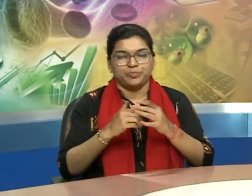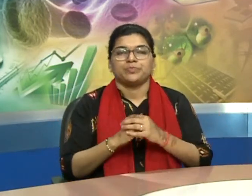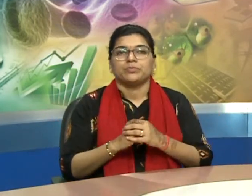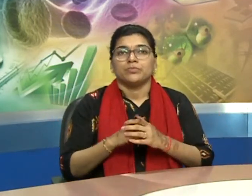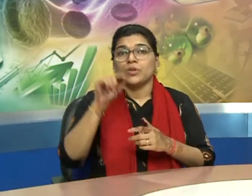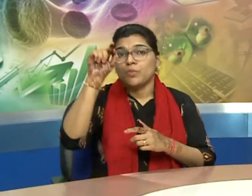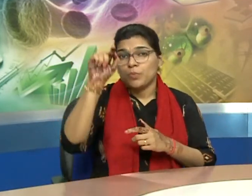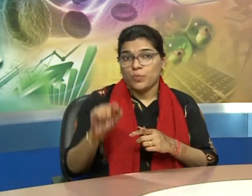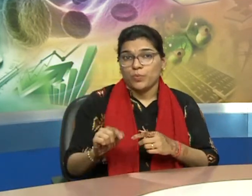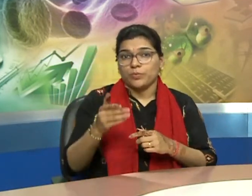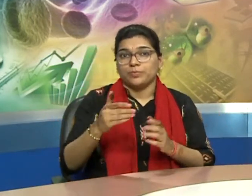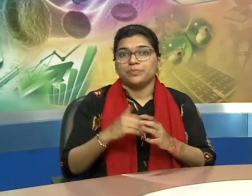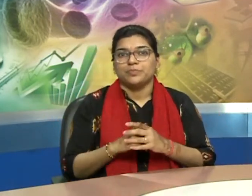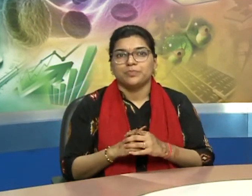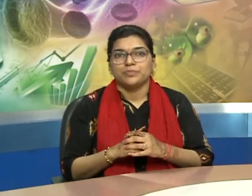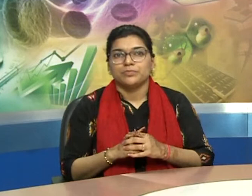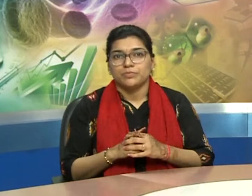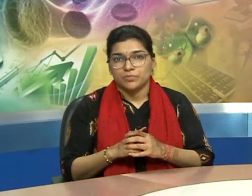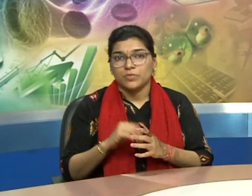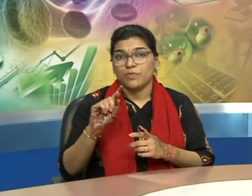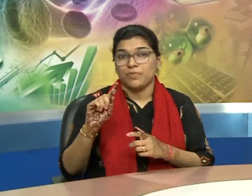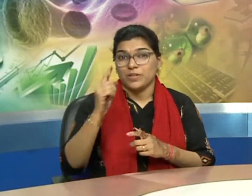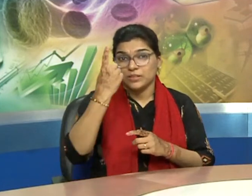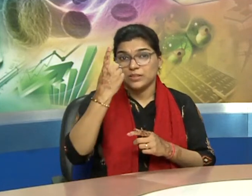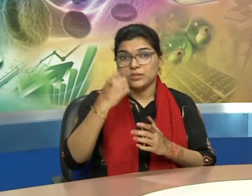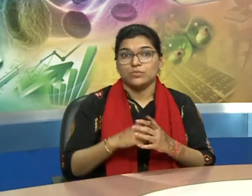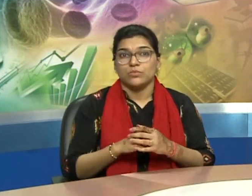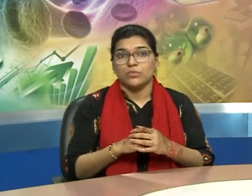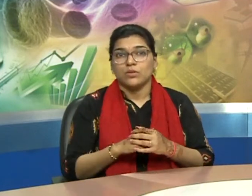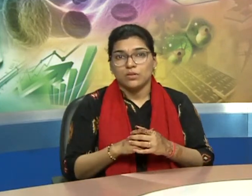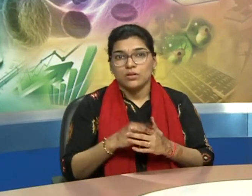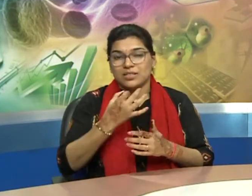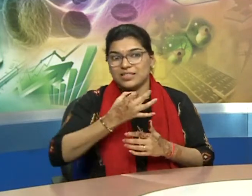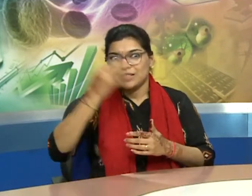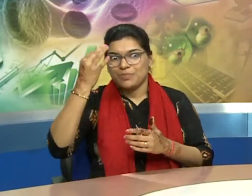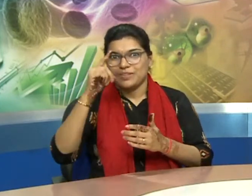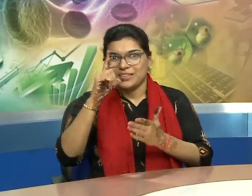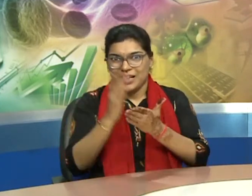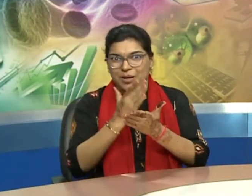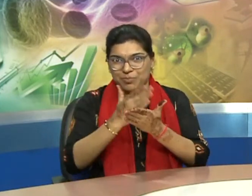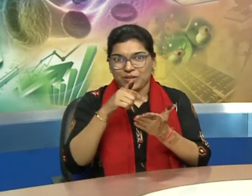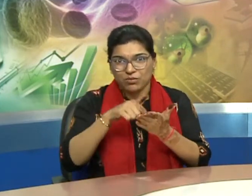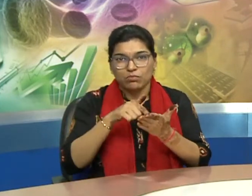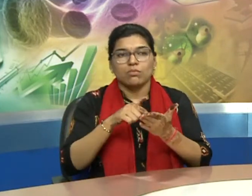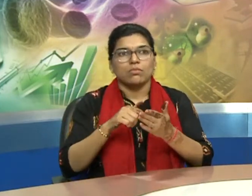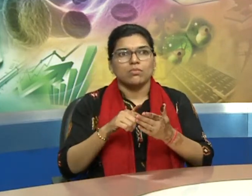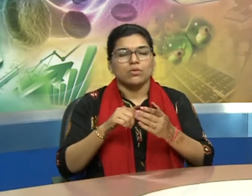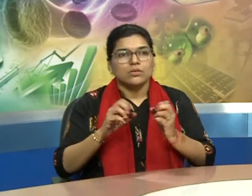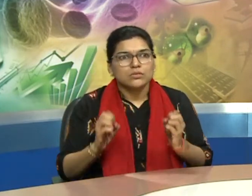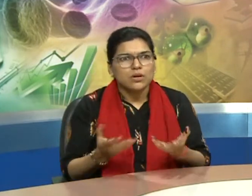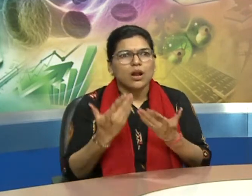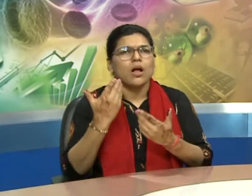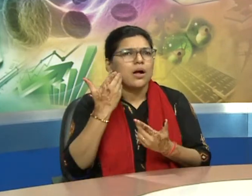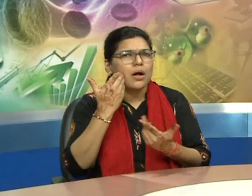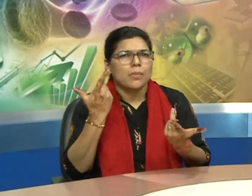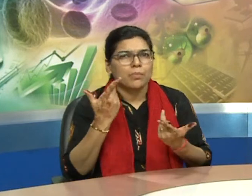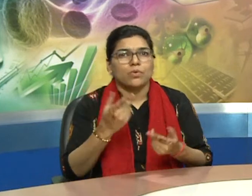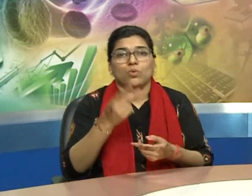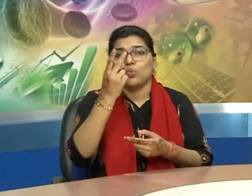We have understood the University Library. Now here we are discussing about some special libraries.